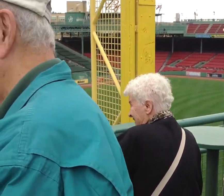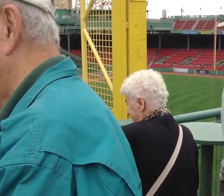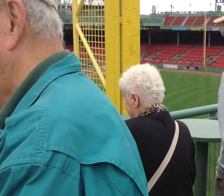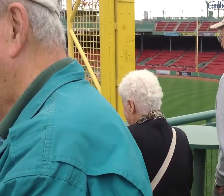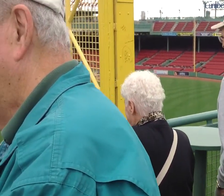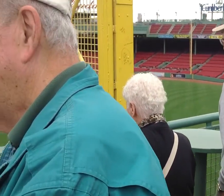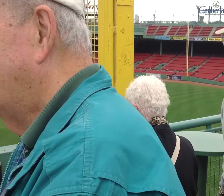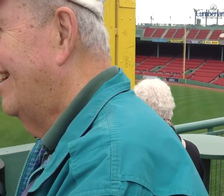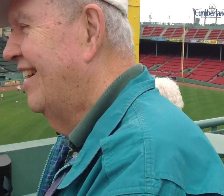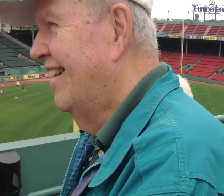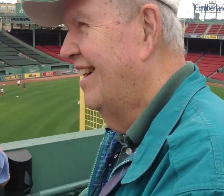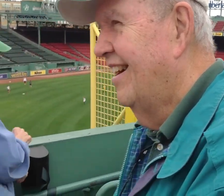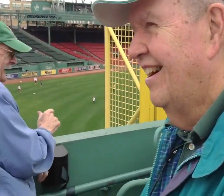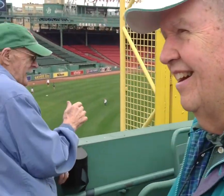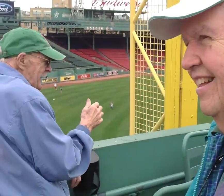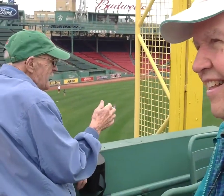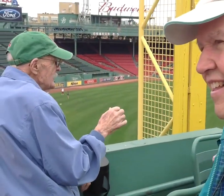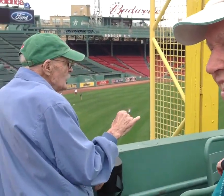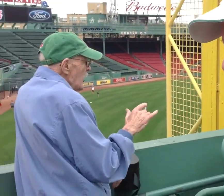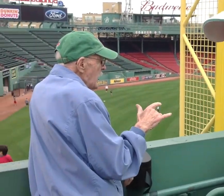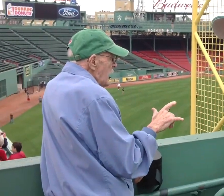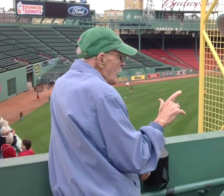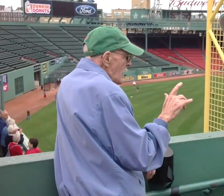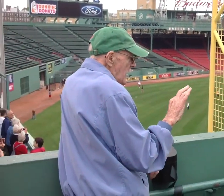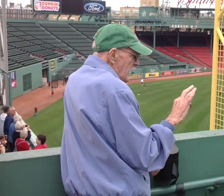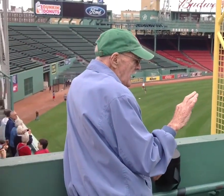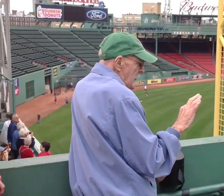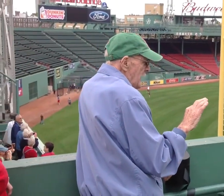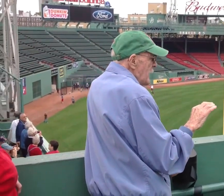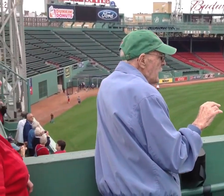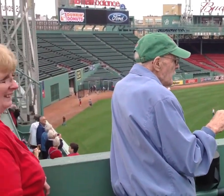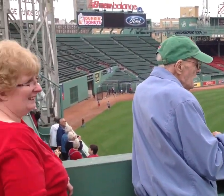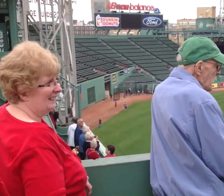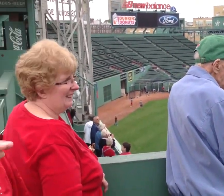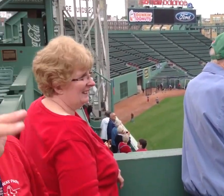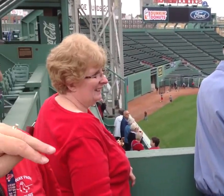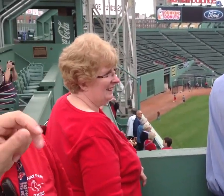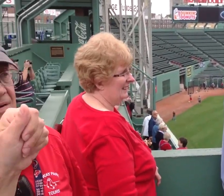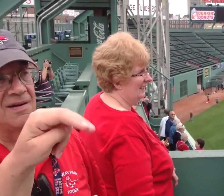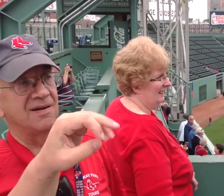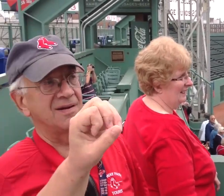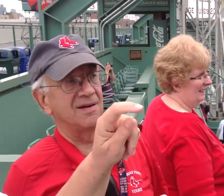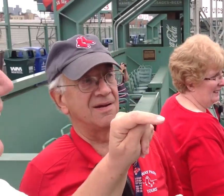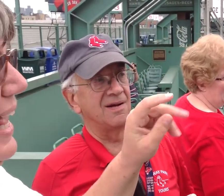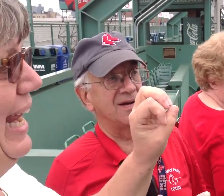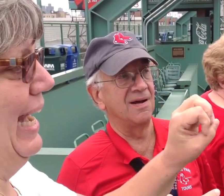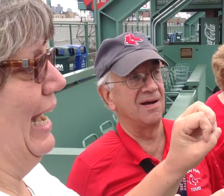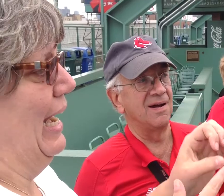But later it was called No the Nest.